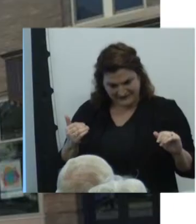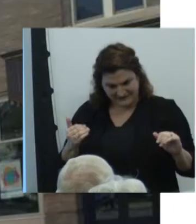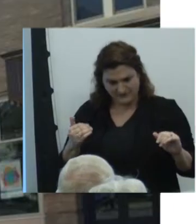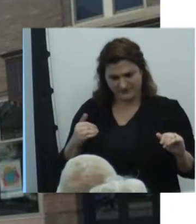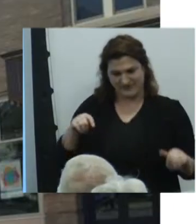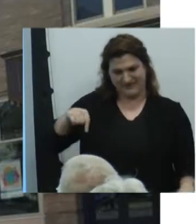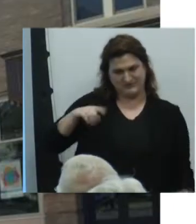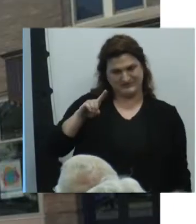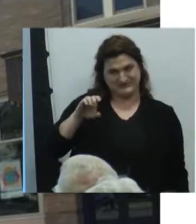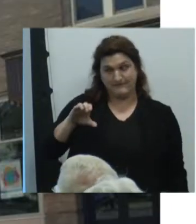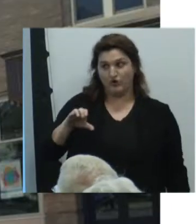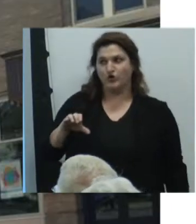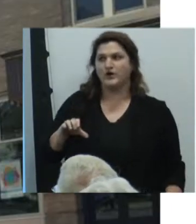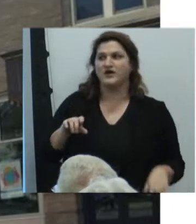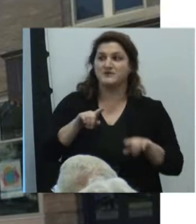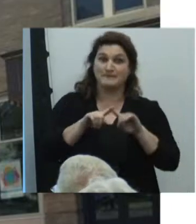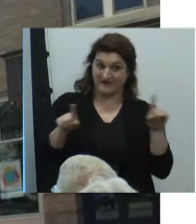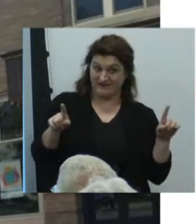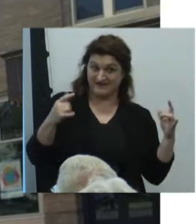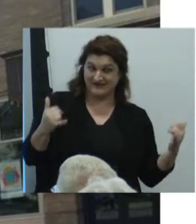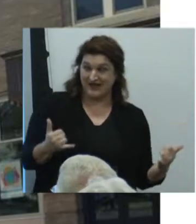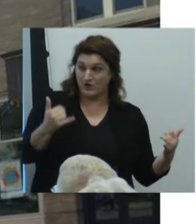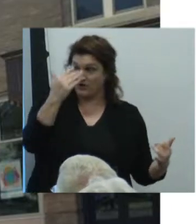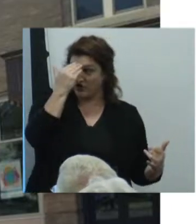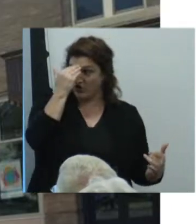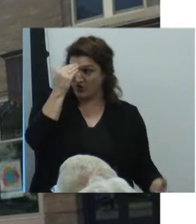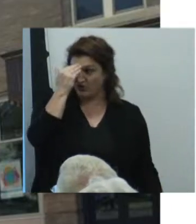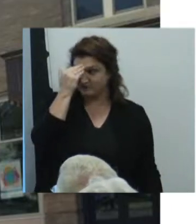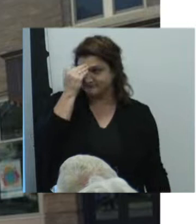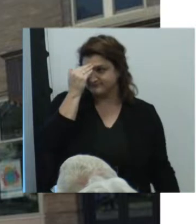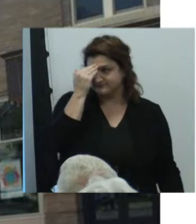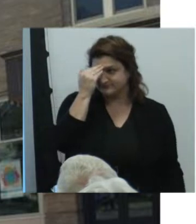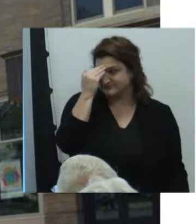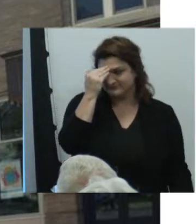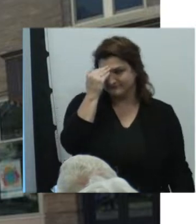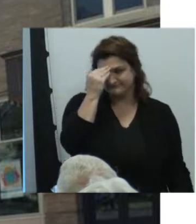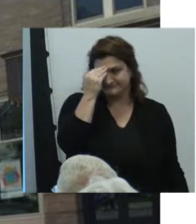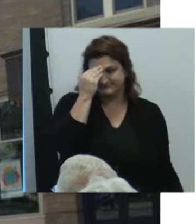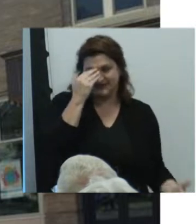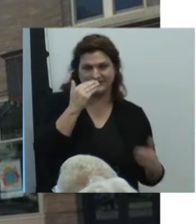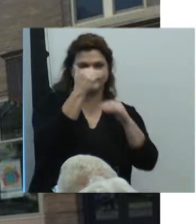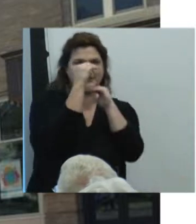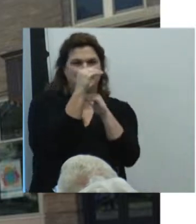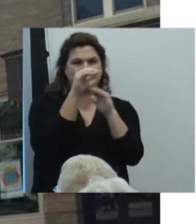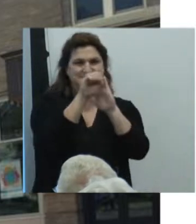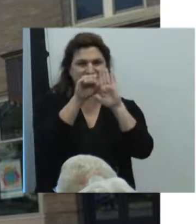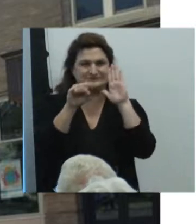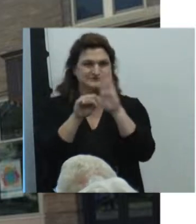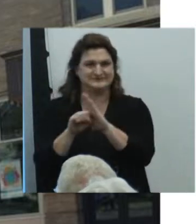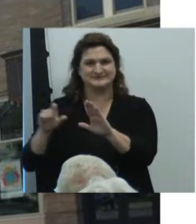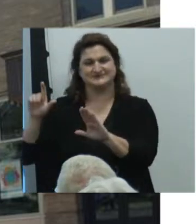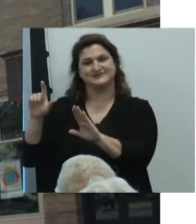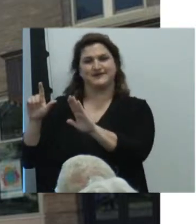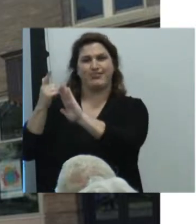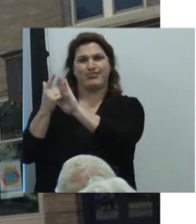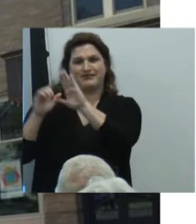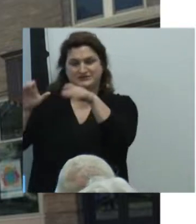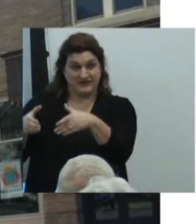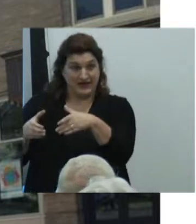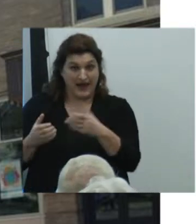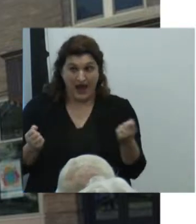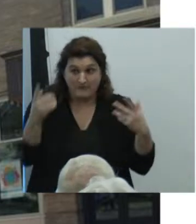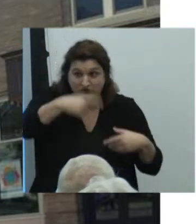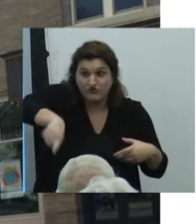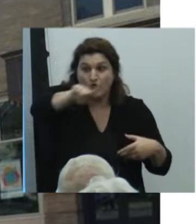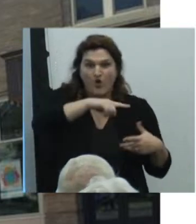And yet, what we know is they only wanted to do state legislative. All right, how many in here collected